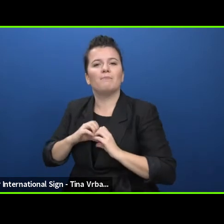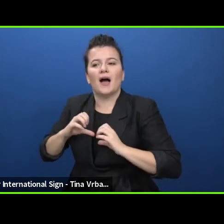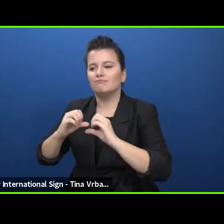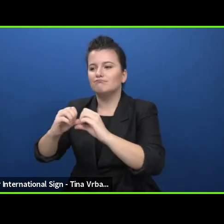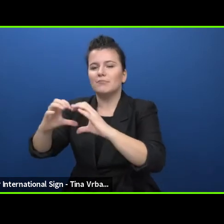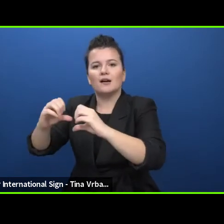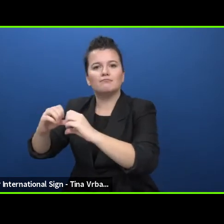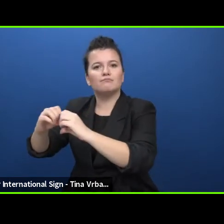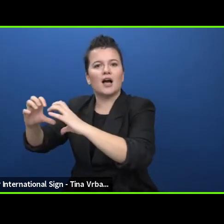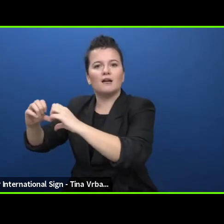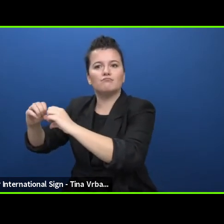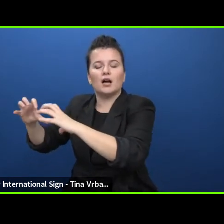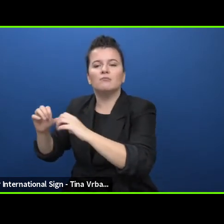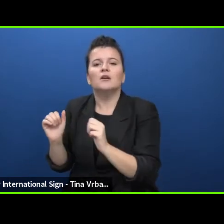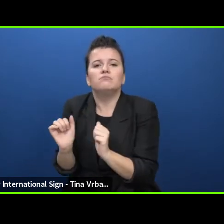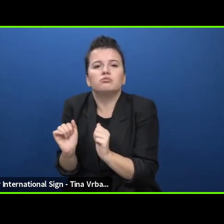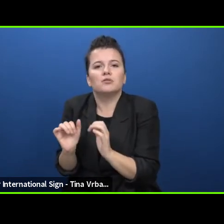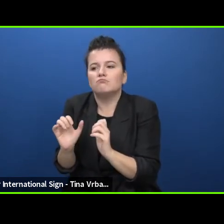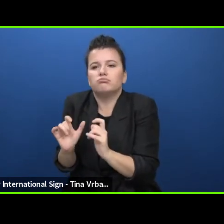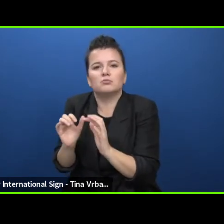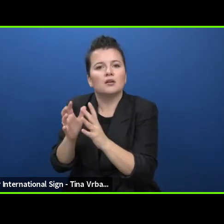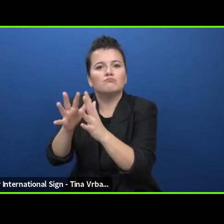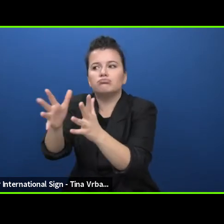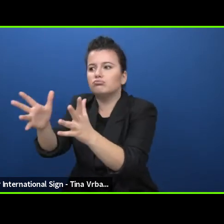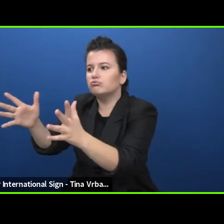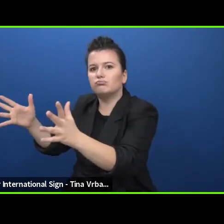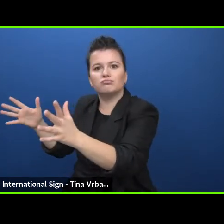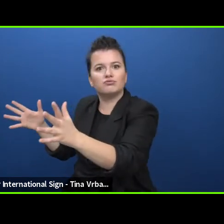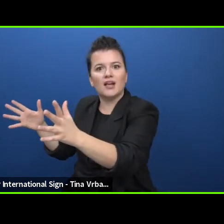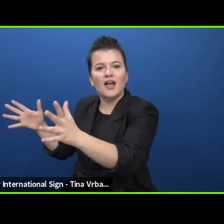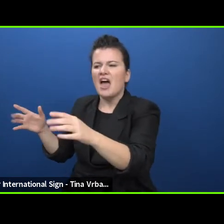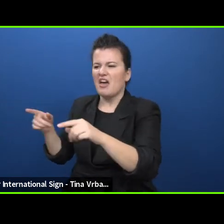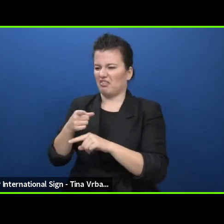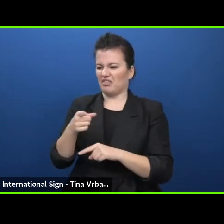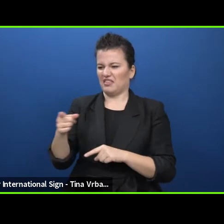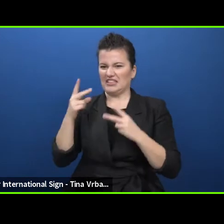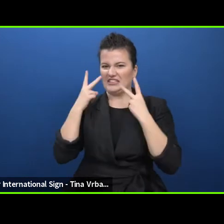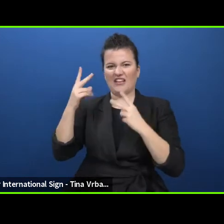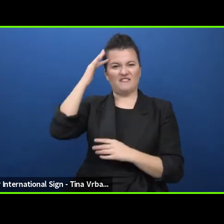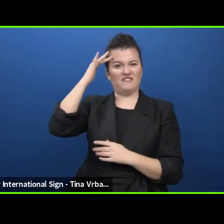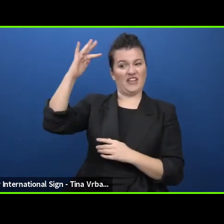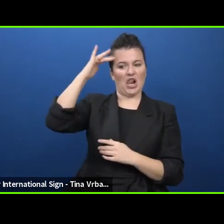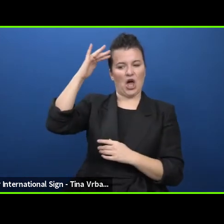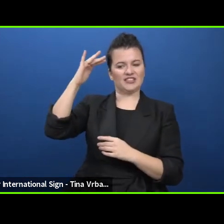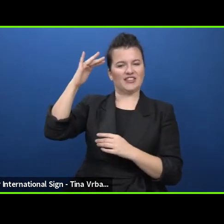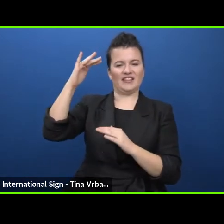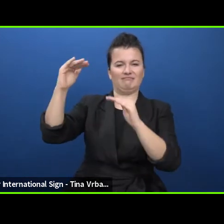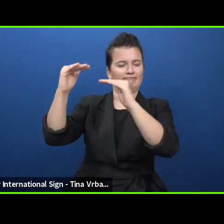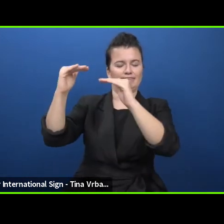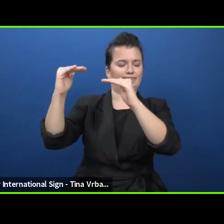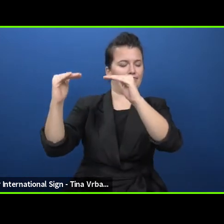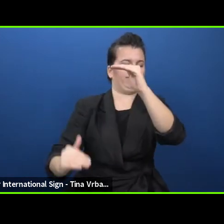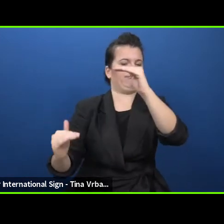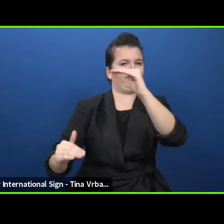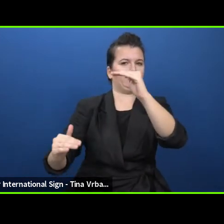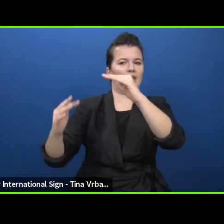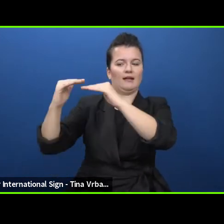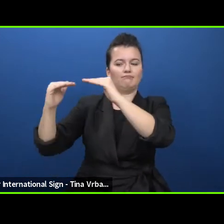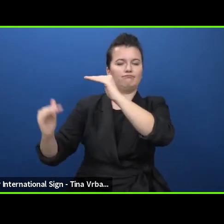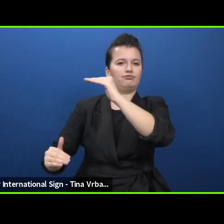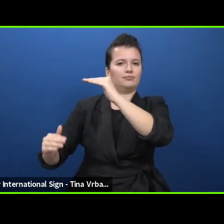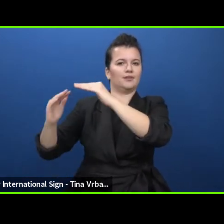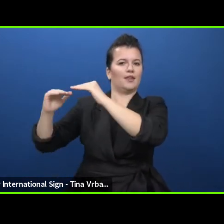shaking and quivering, so philosophically incompetent, are at the same time what makes that quest possible